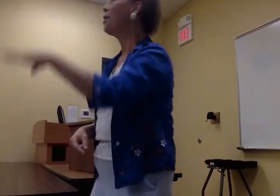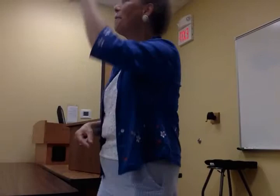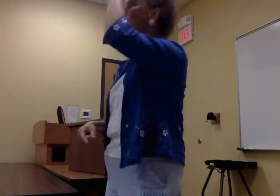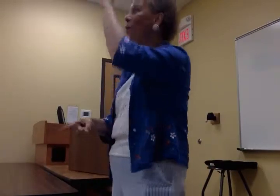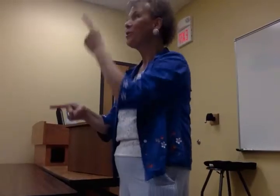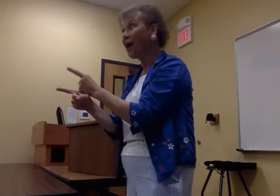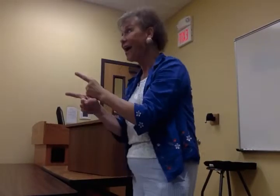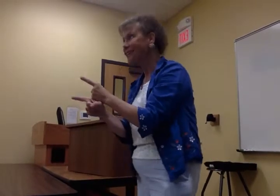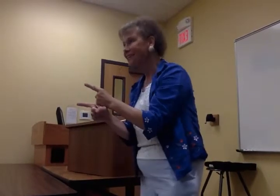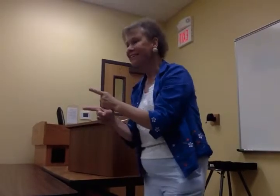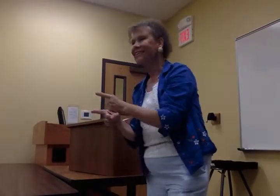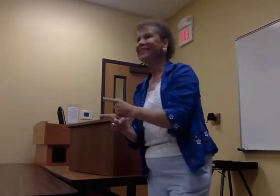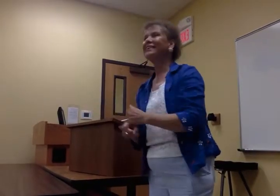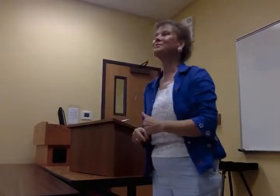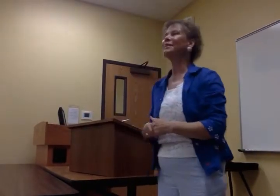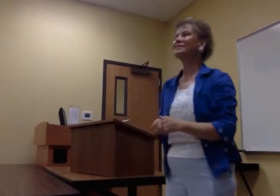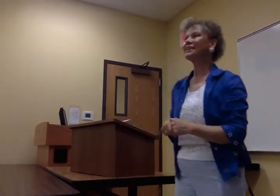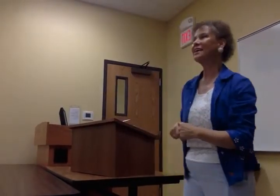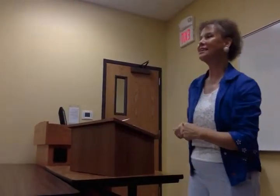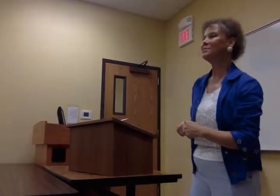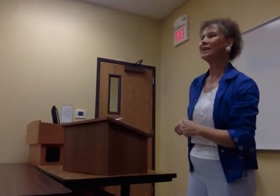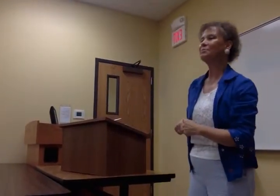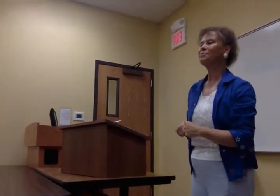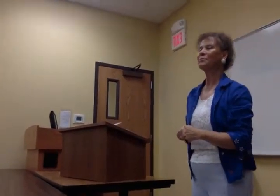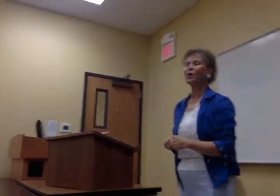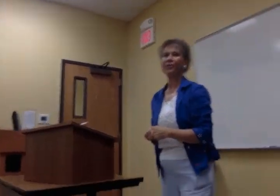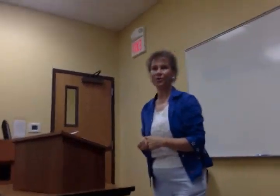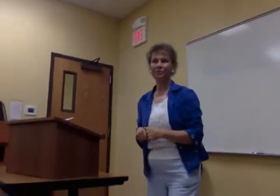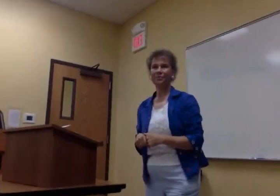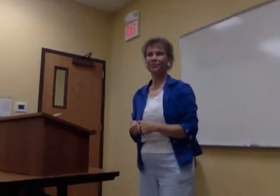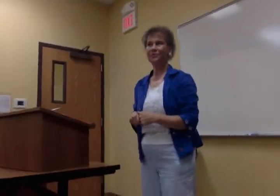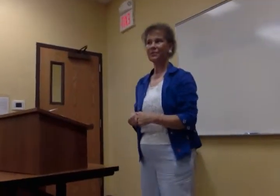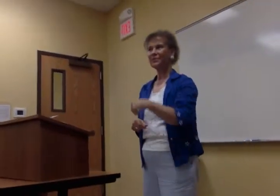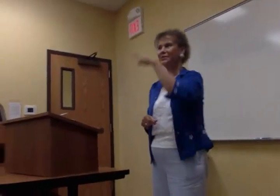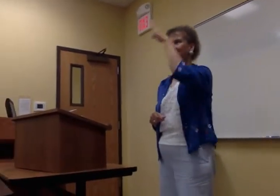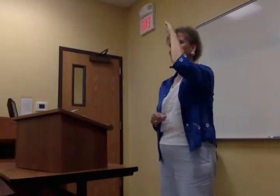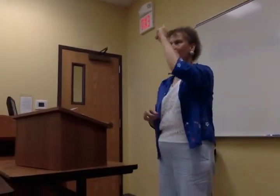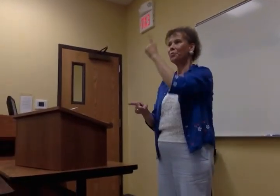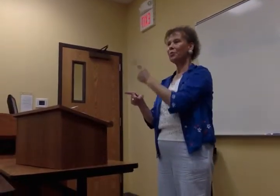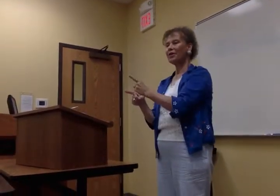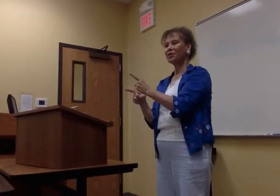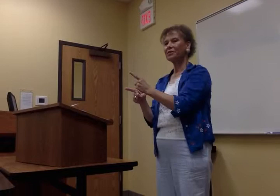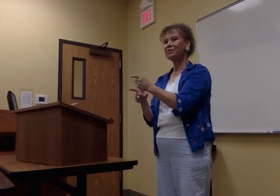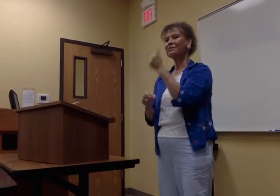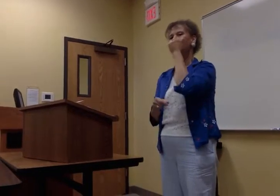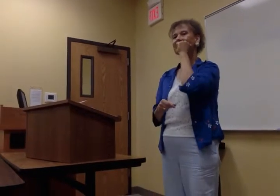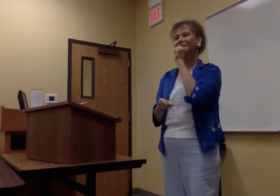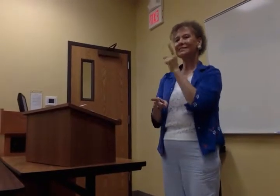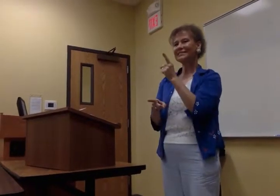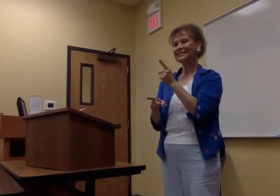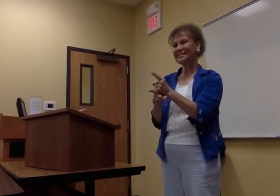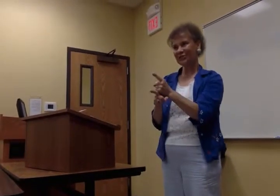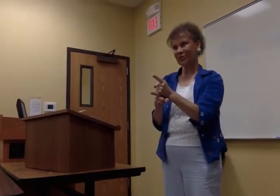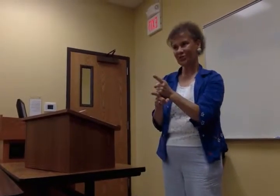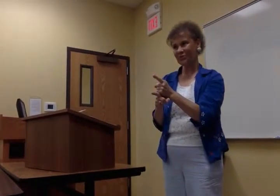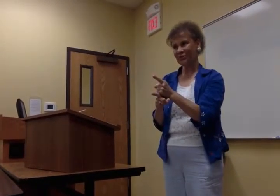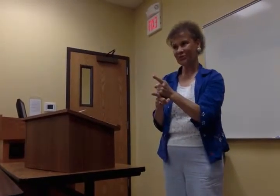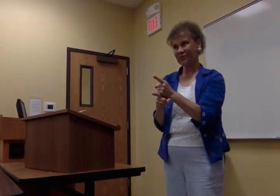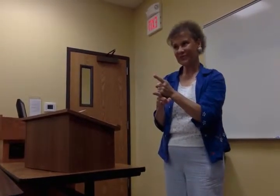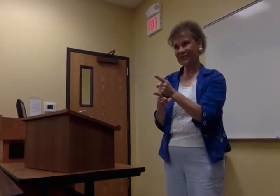my brother. So brother, sister. You still use your thumb for